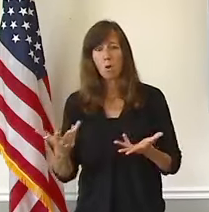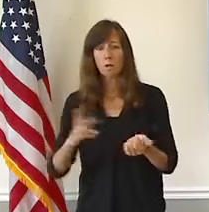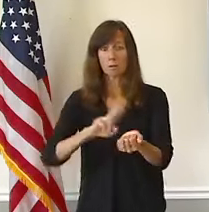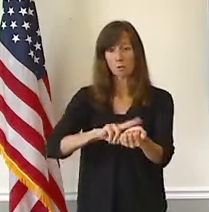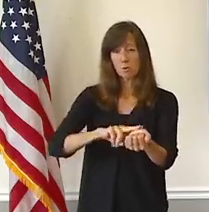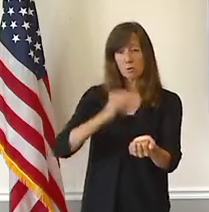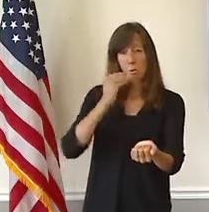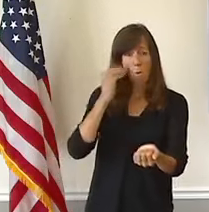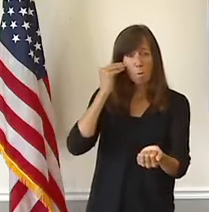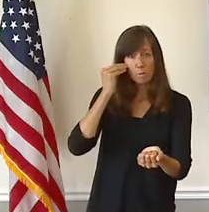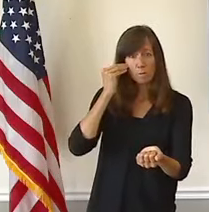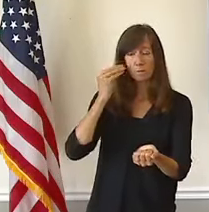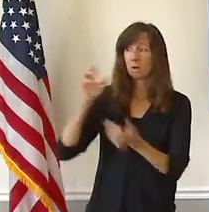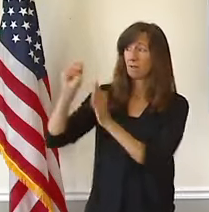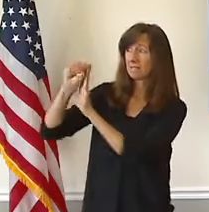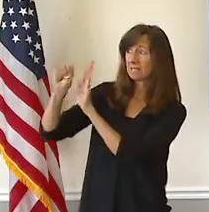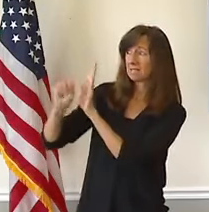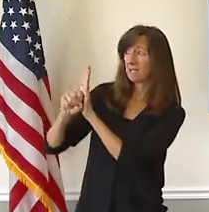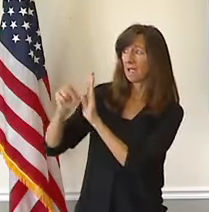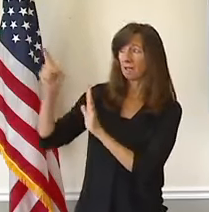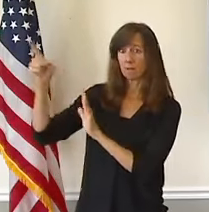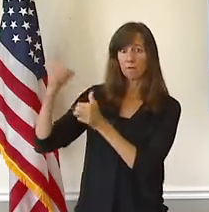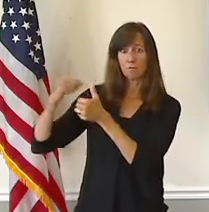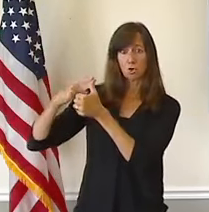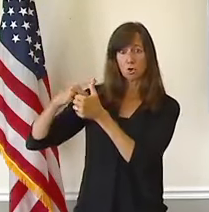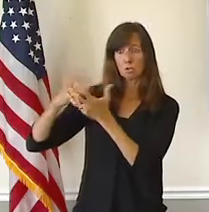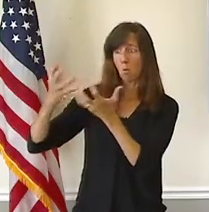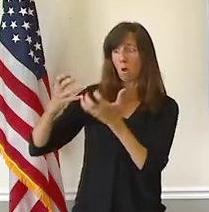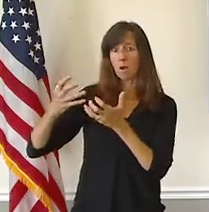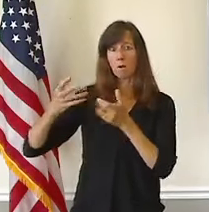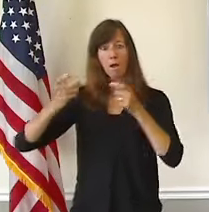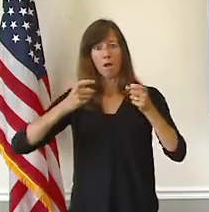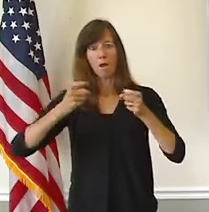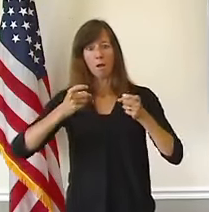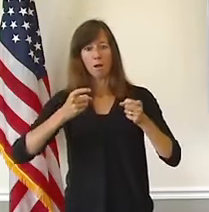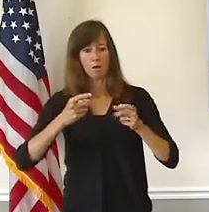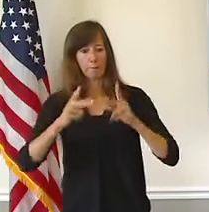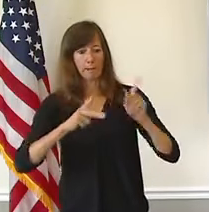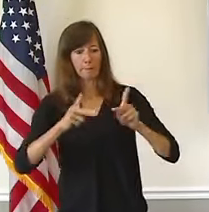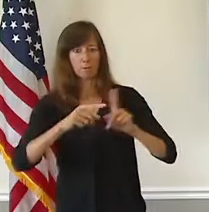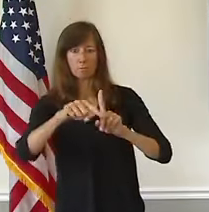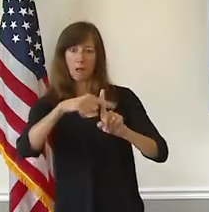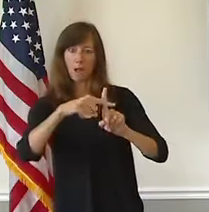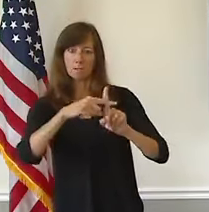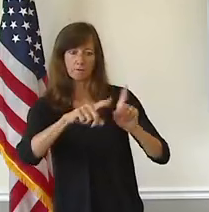how the state ultimately wanted to handle individuals who tested positive